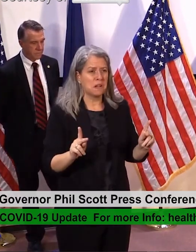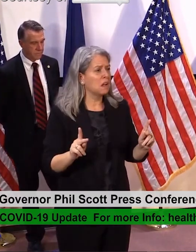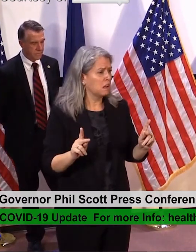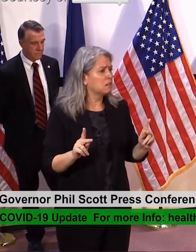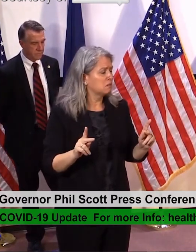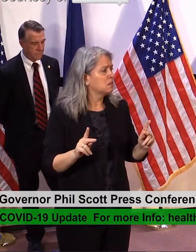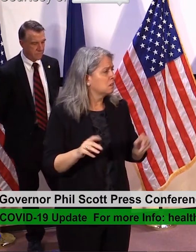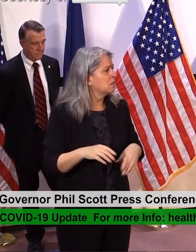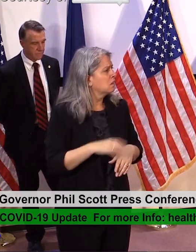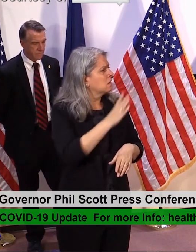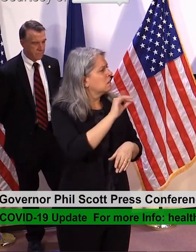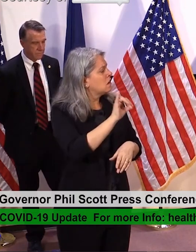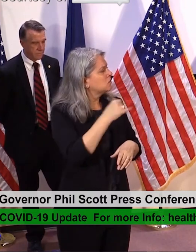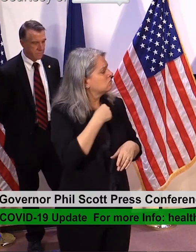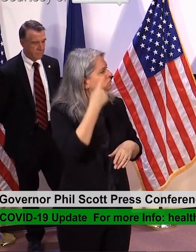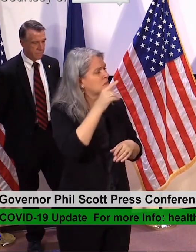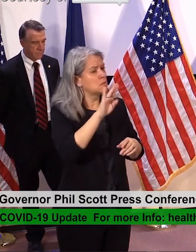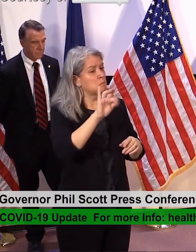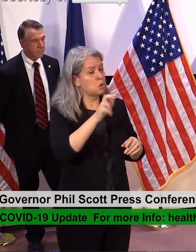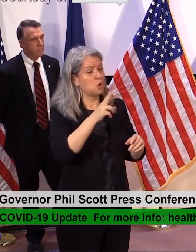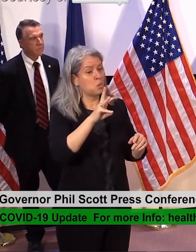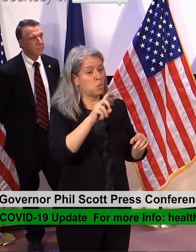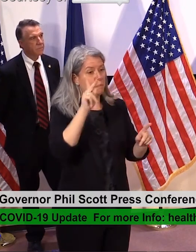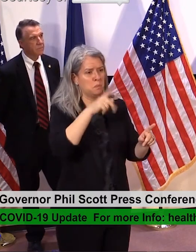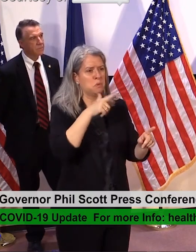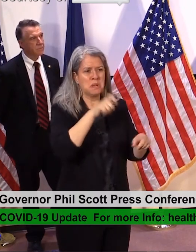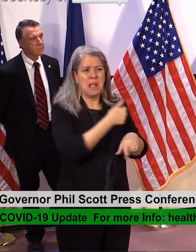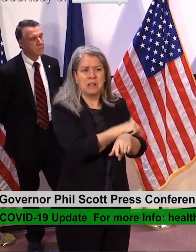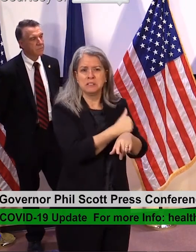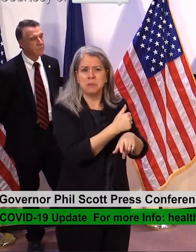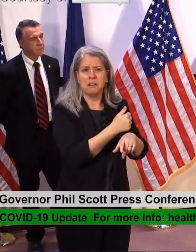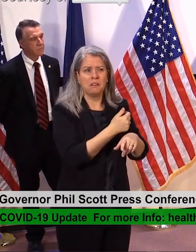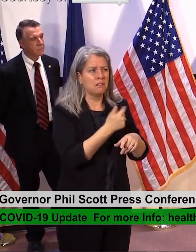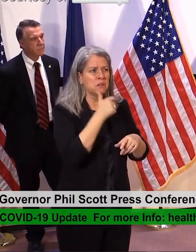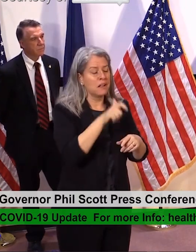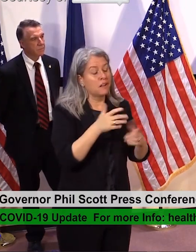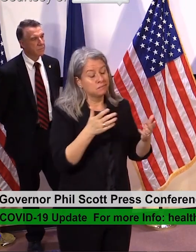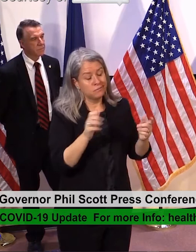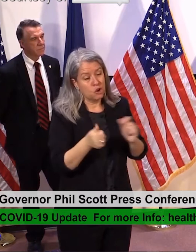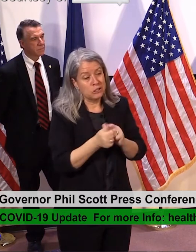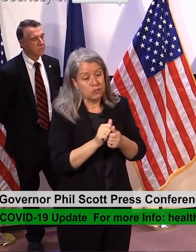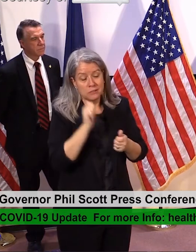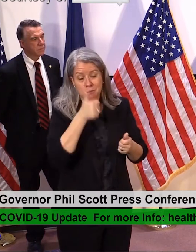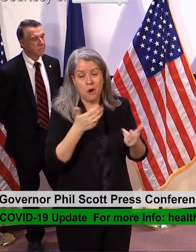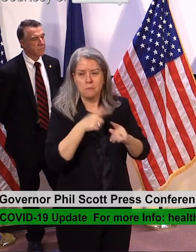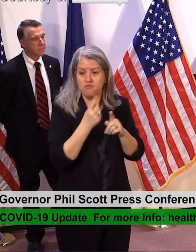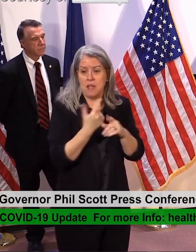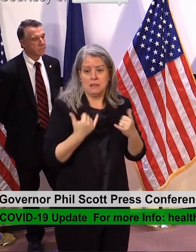not aware of a high percentage of the Birchwood residents requiring hospital care. Of course, that can change on a day-to-day